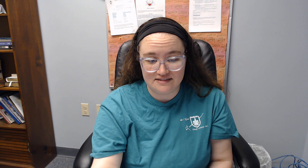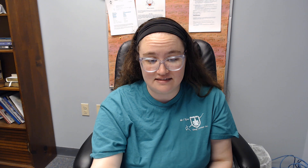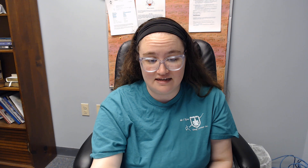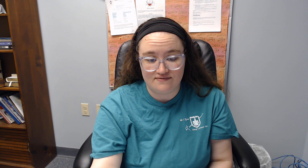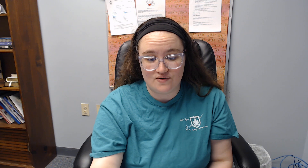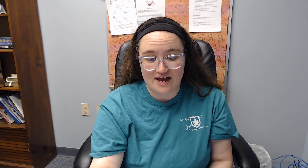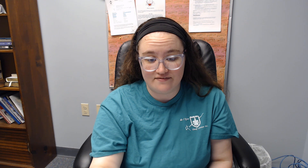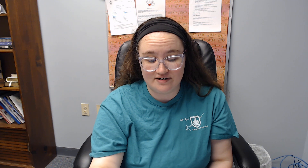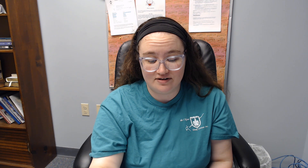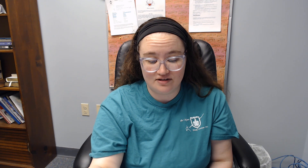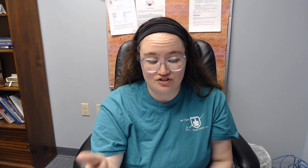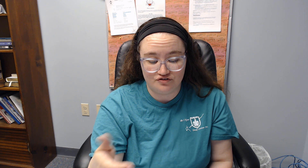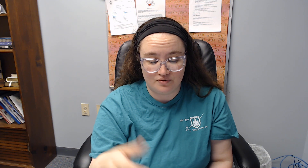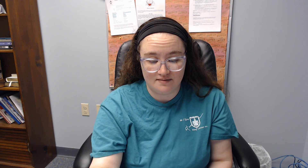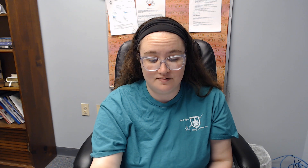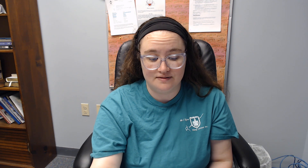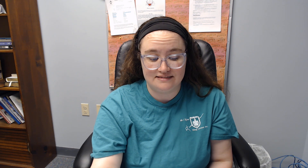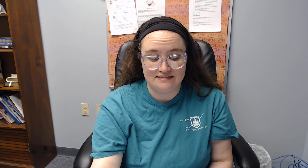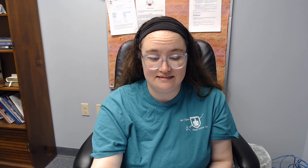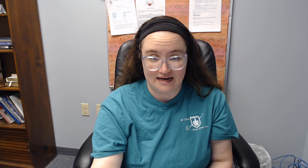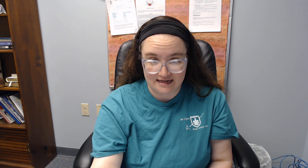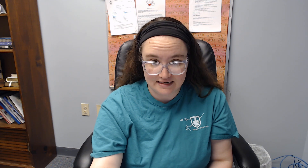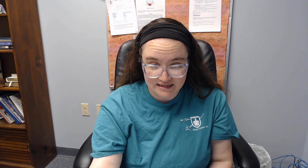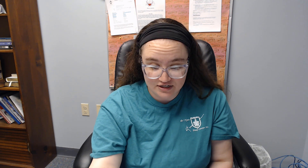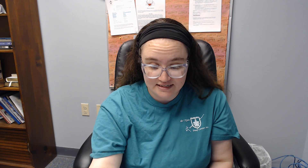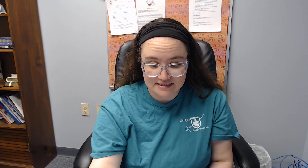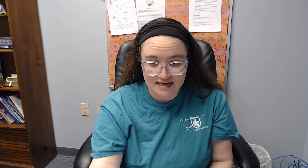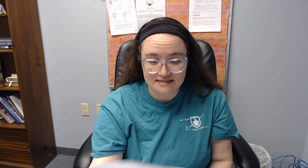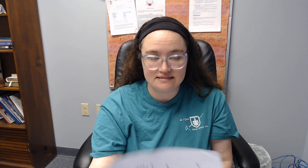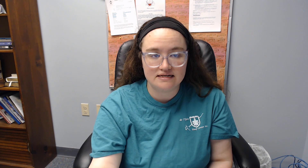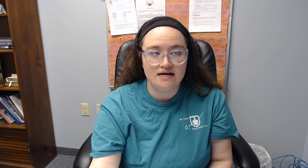if you have a hearing loss, you've probably taken a hearing test.